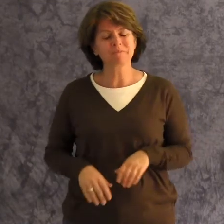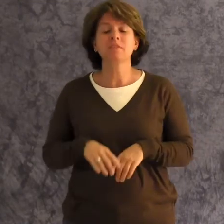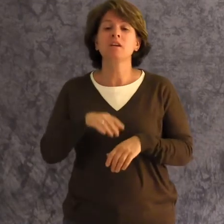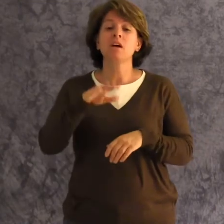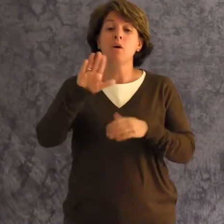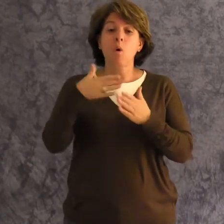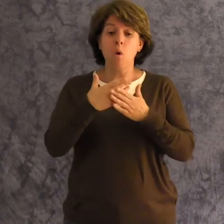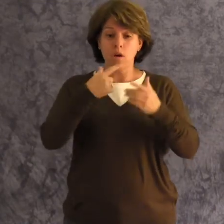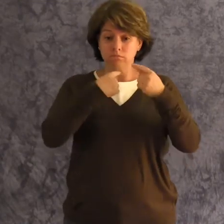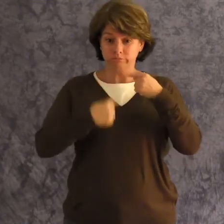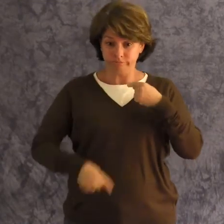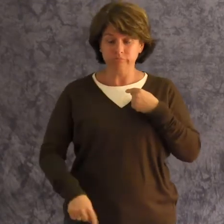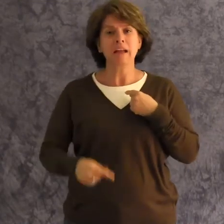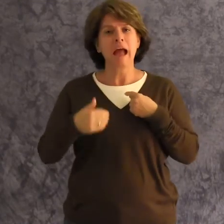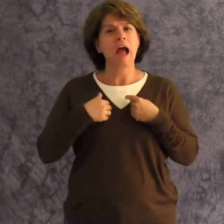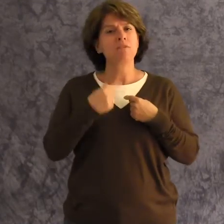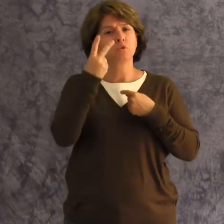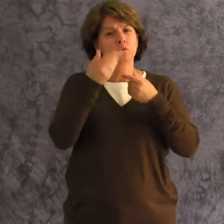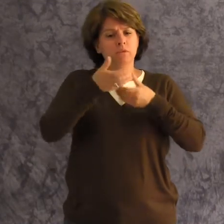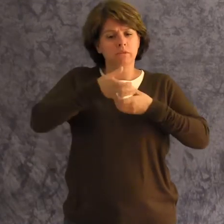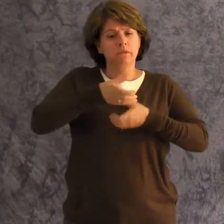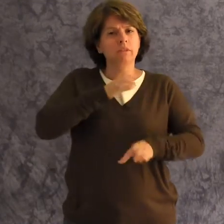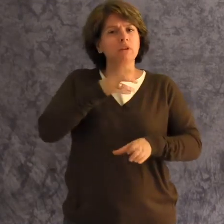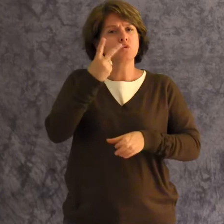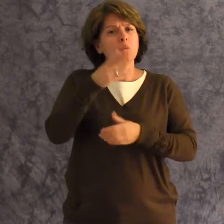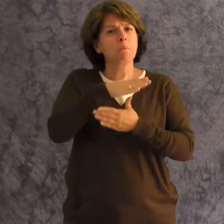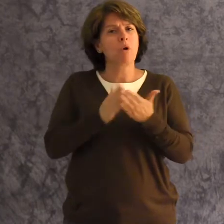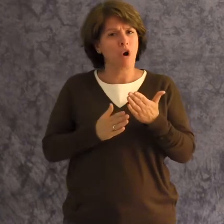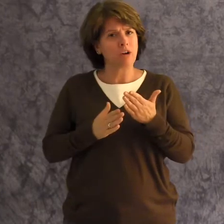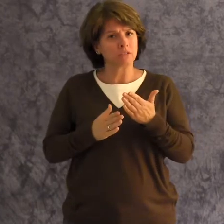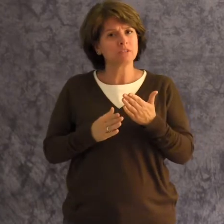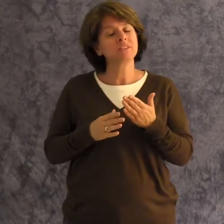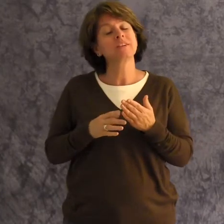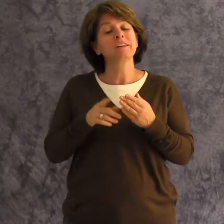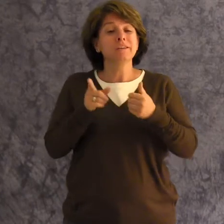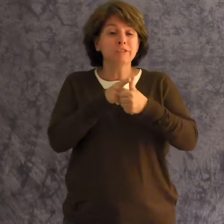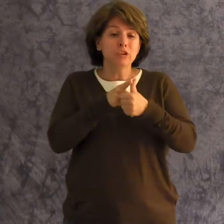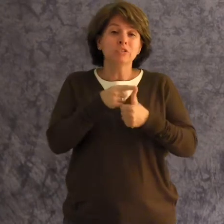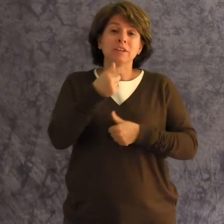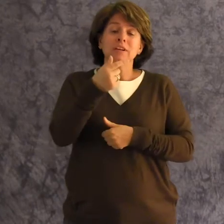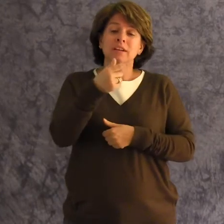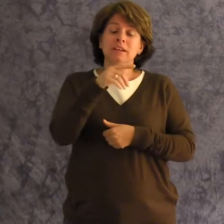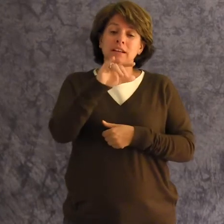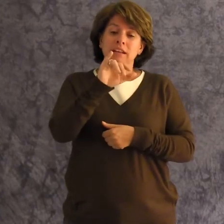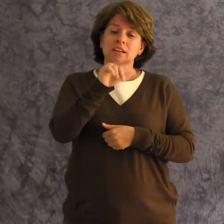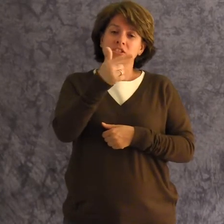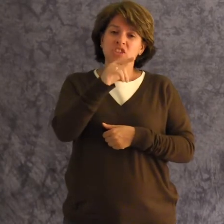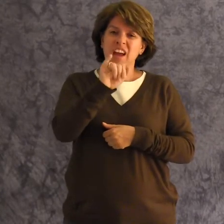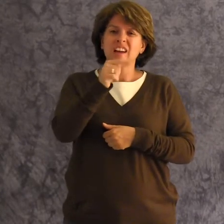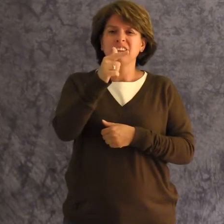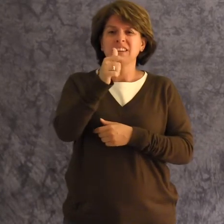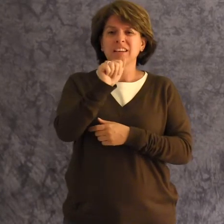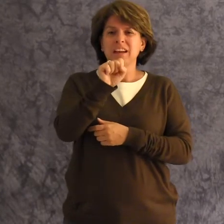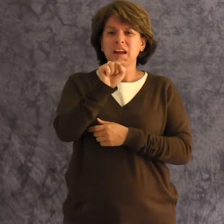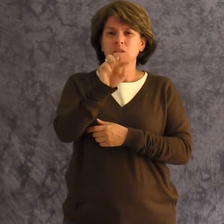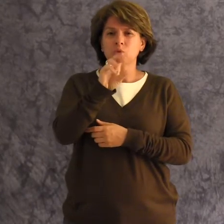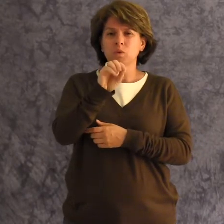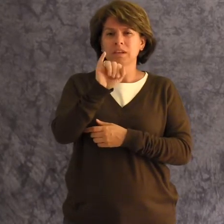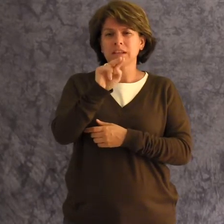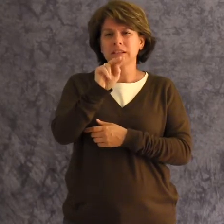first subdivision will be the digestive tract, sometimes known as the gastrointestinal tract or the Elementary Canal, and primarily